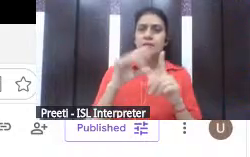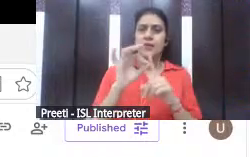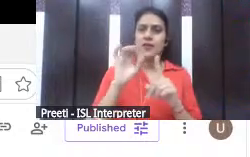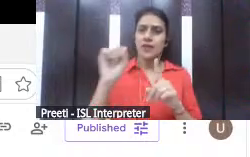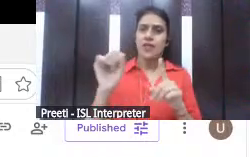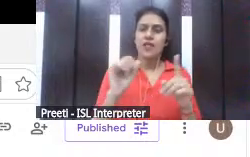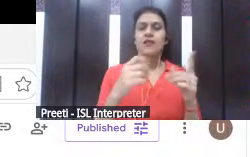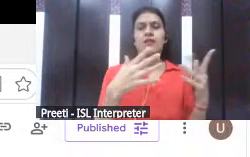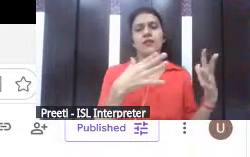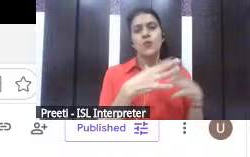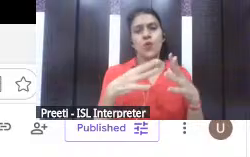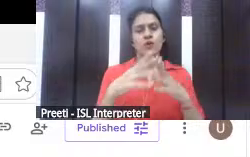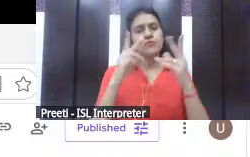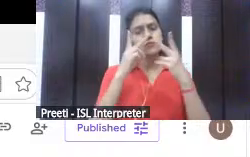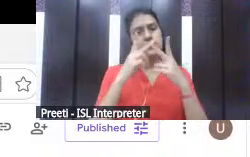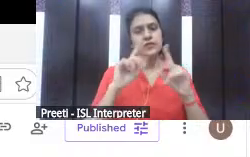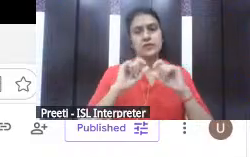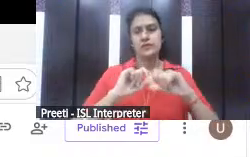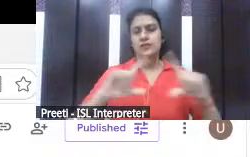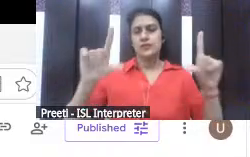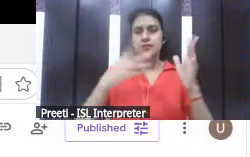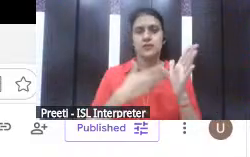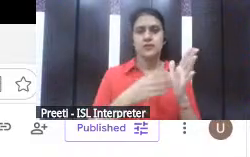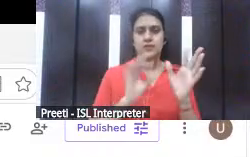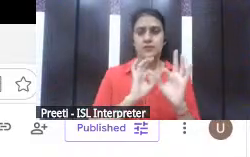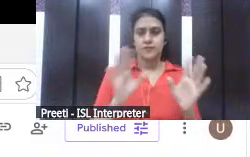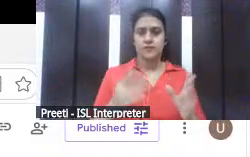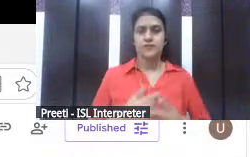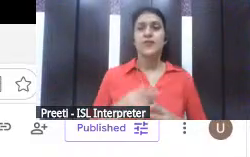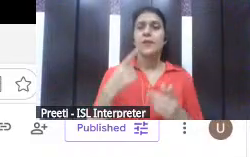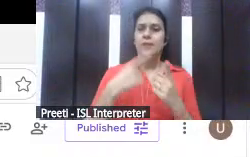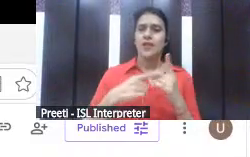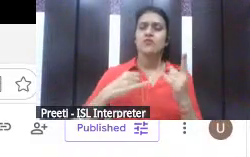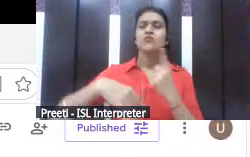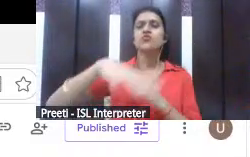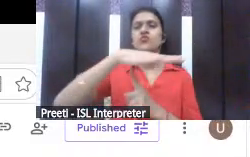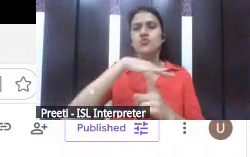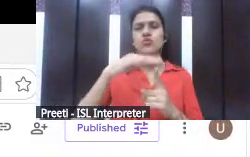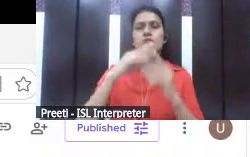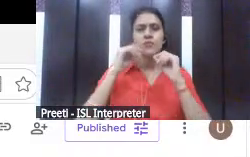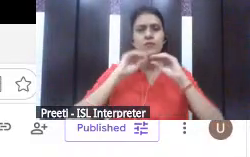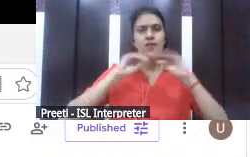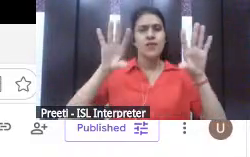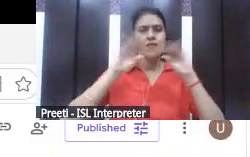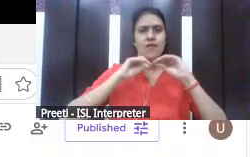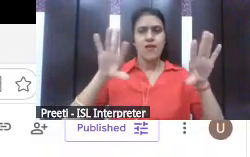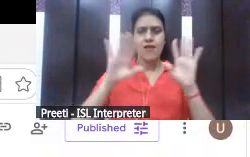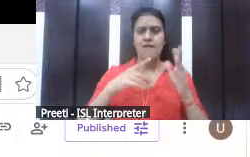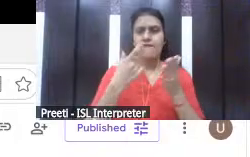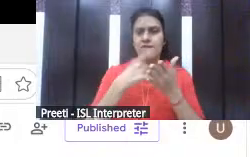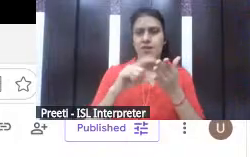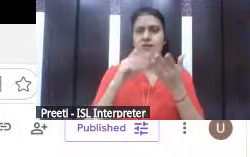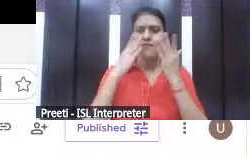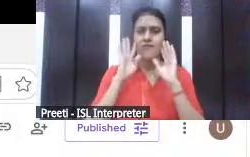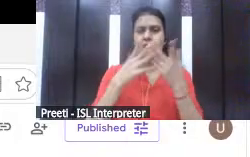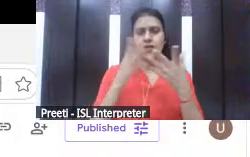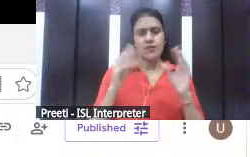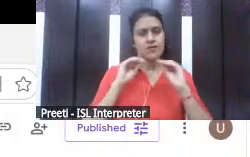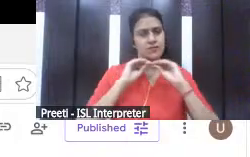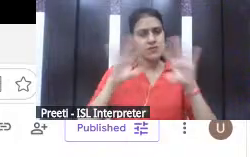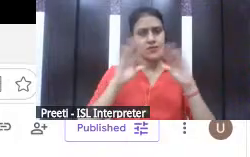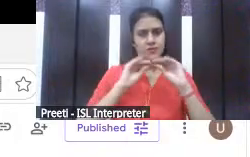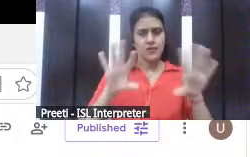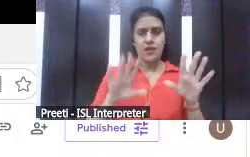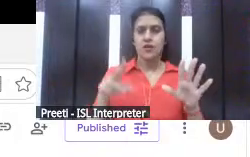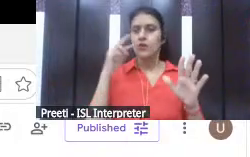We have been actively posting on social media for the same as well. We will be sharing the link to our website in the chat box as well, where you will be able to